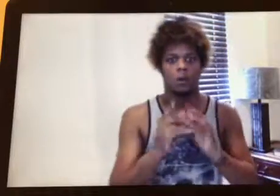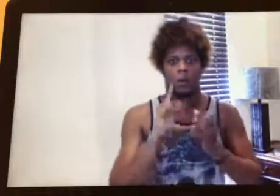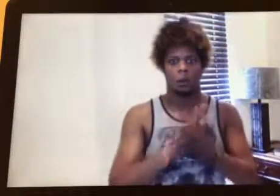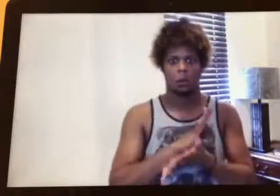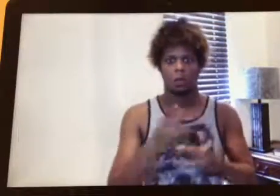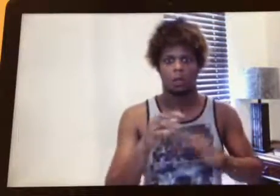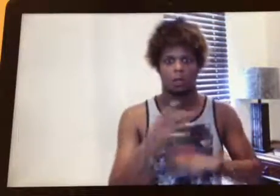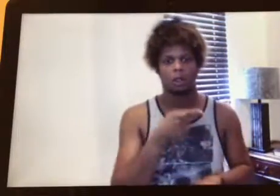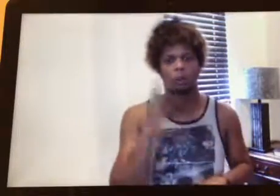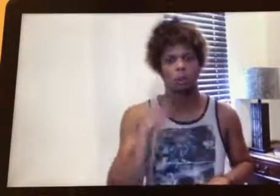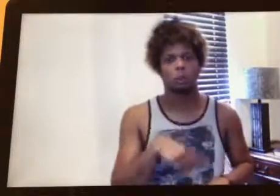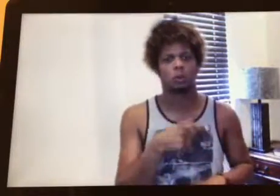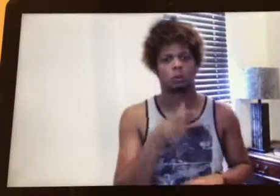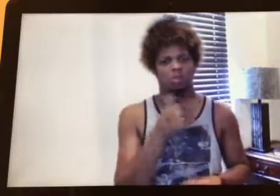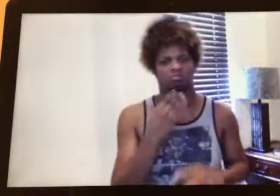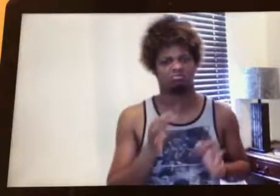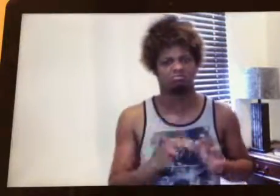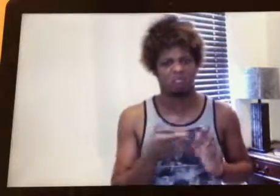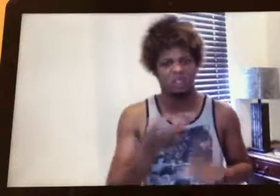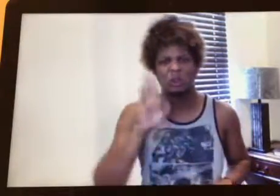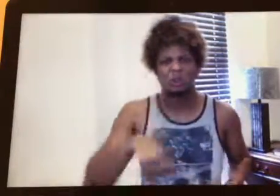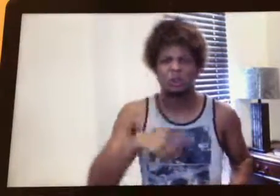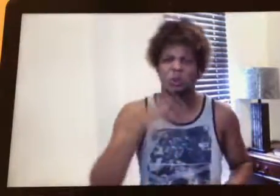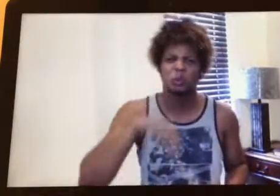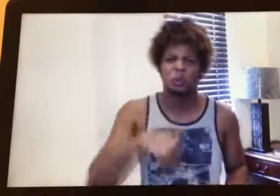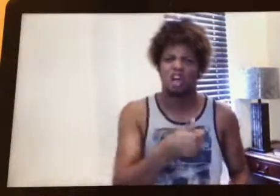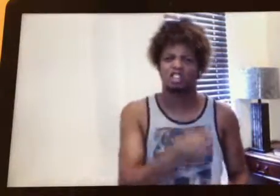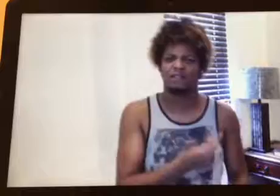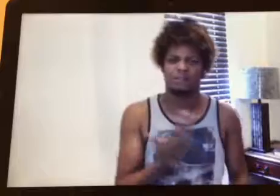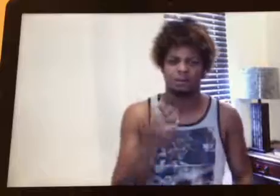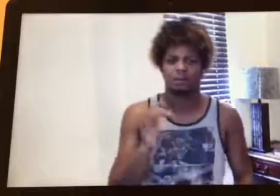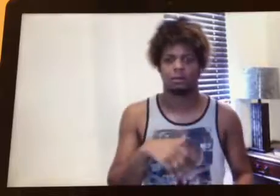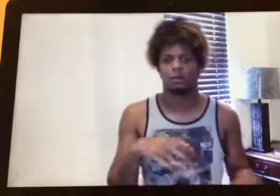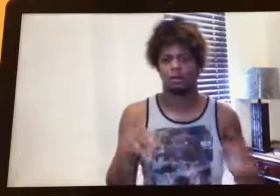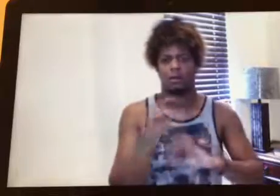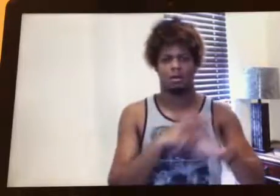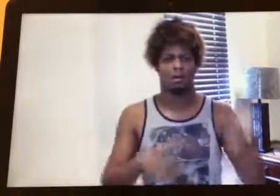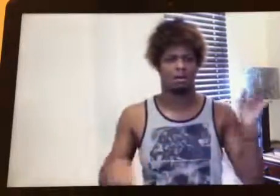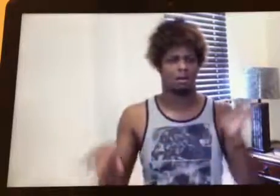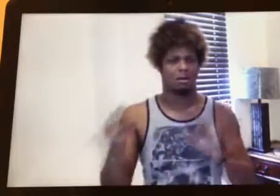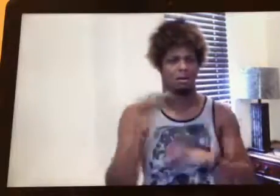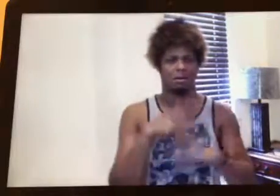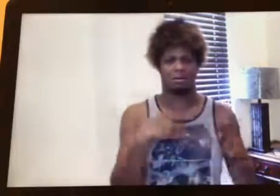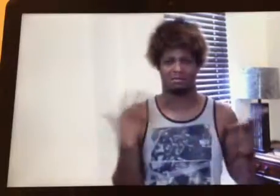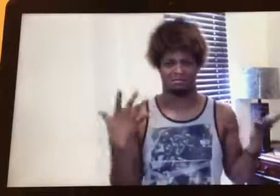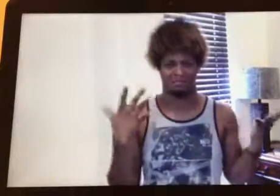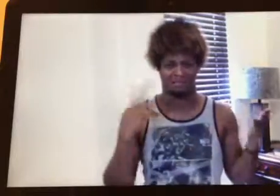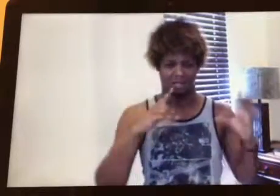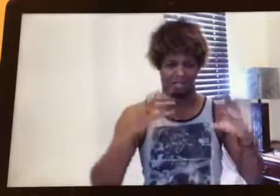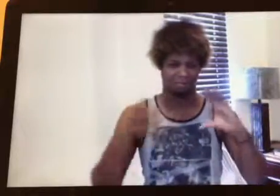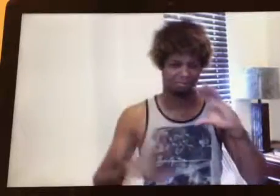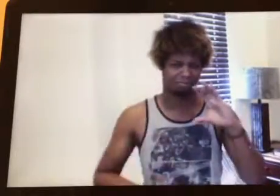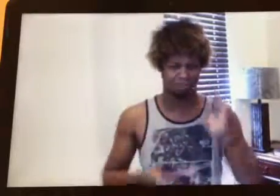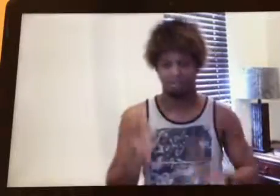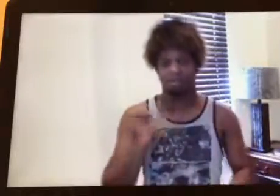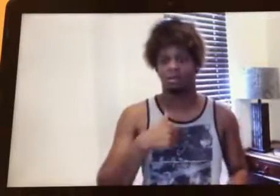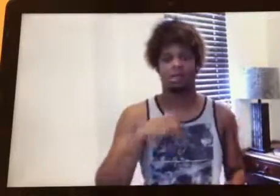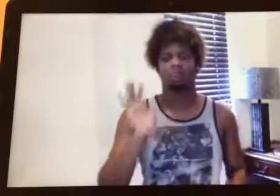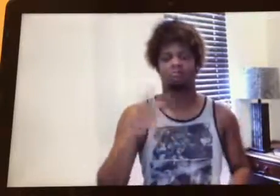in the room, going back and forth, and I was like, "He's not an interpreter." And they're like, yeah, no, he's an interpreter. I was going